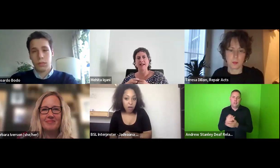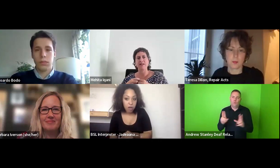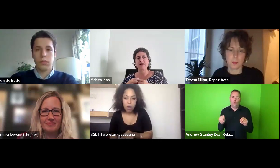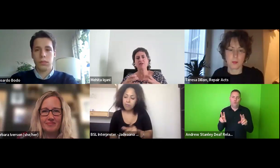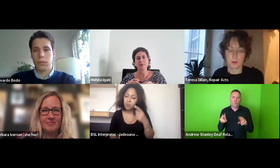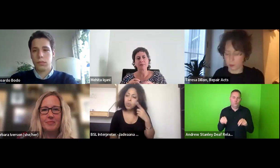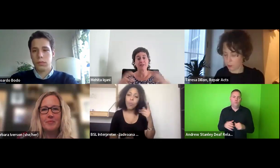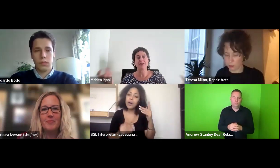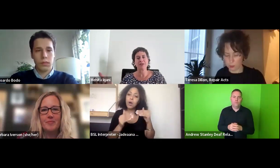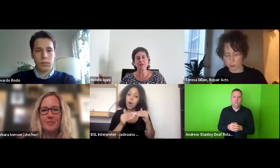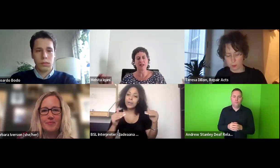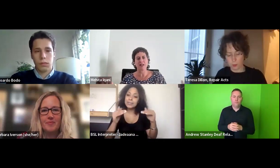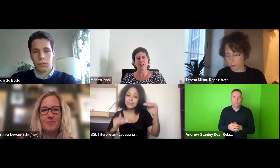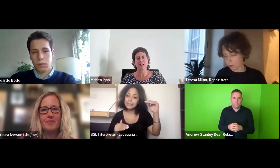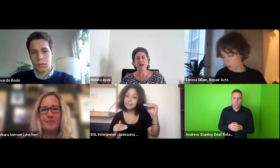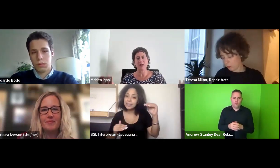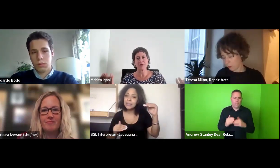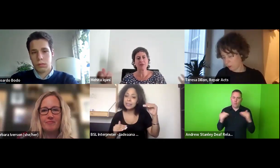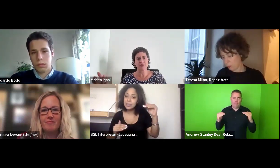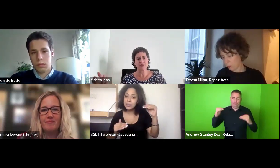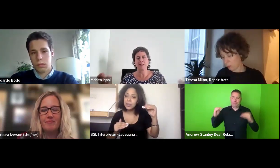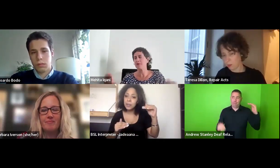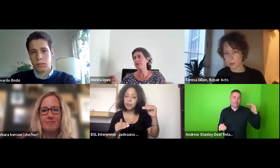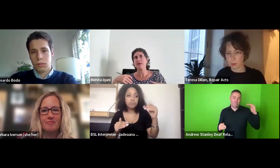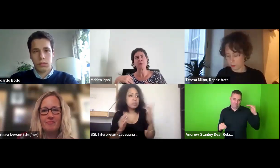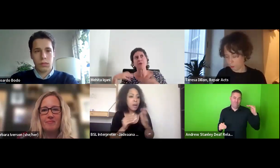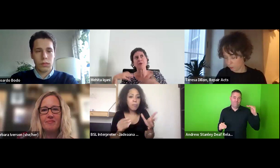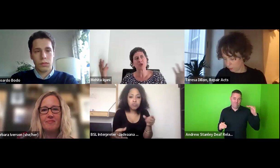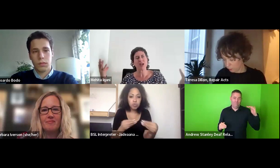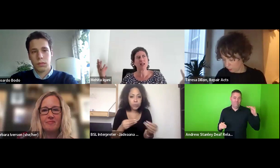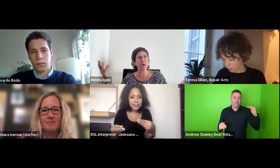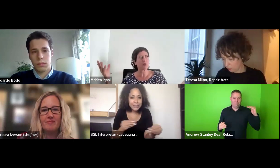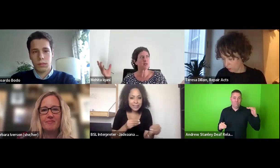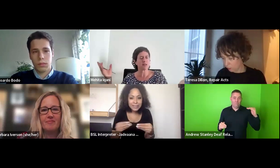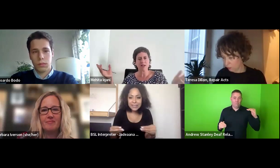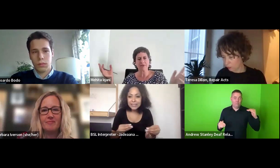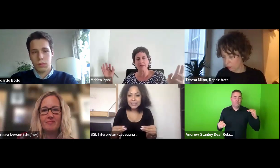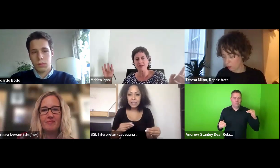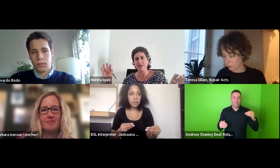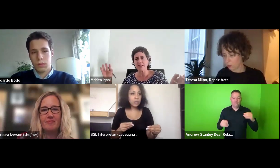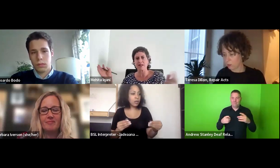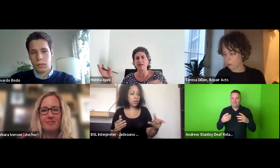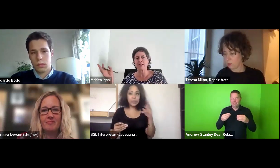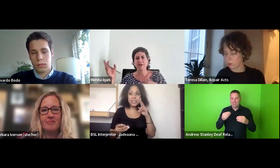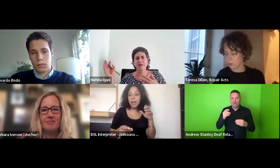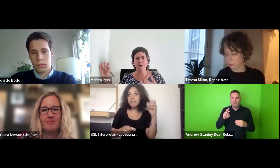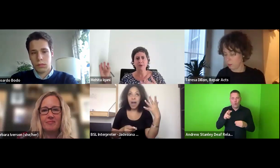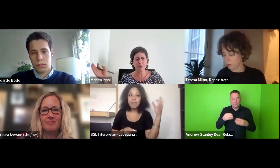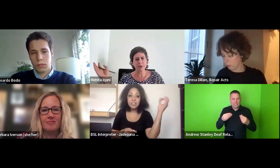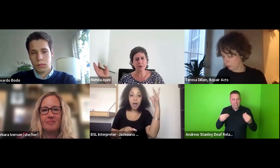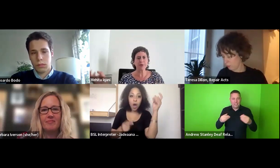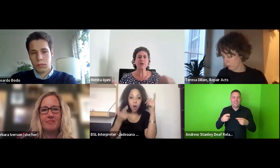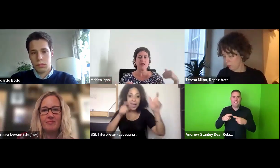inequality and a huge difference in resources. And there will be the beautiful shining malls and the 5-star hotels and